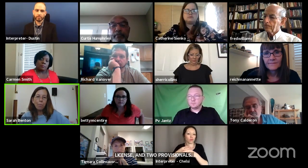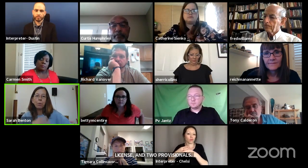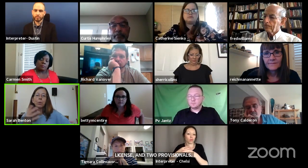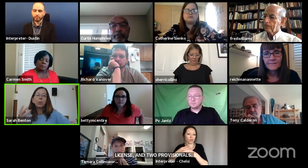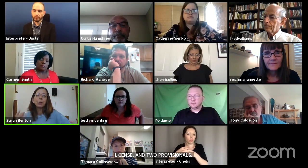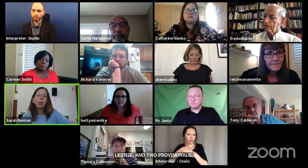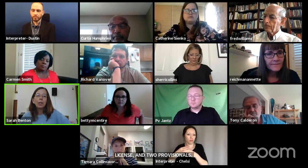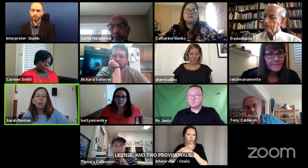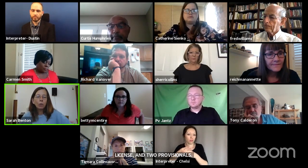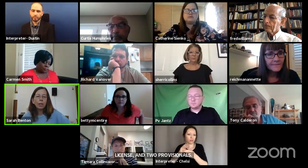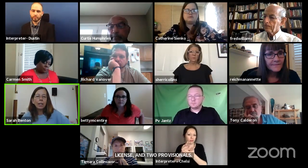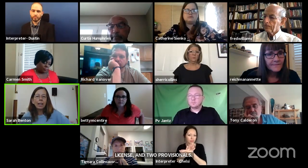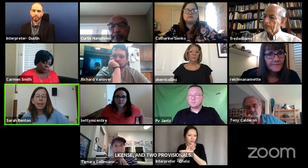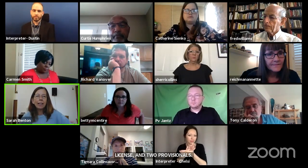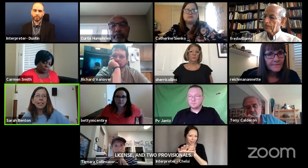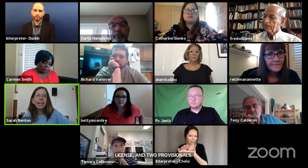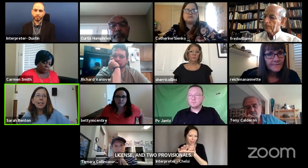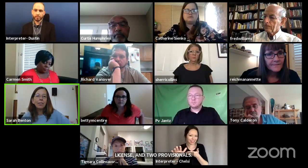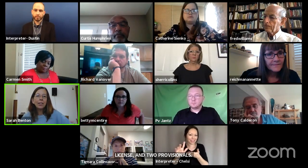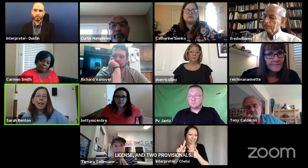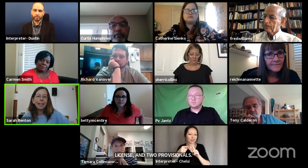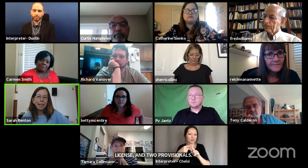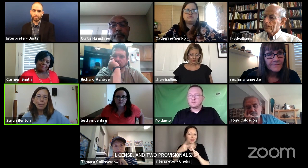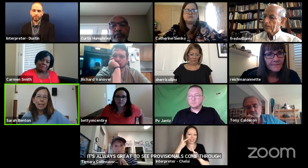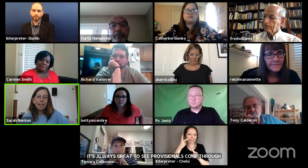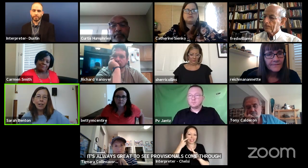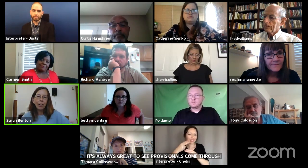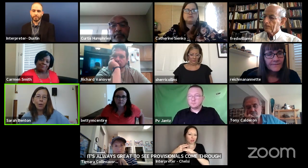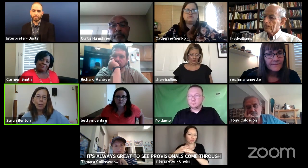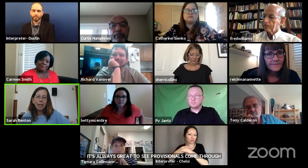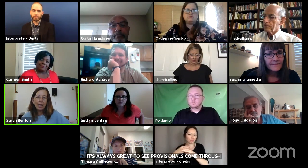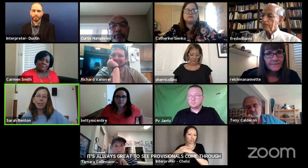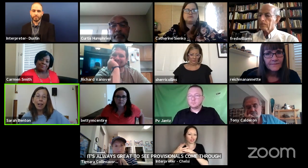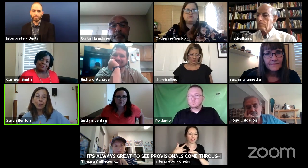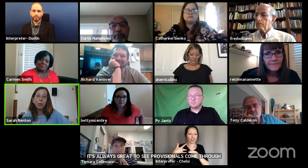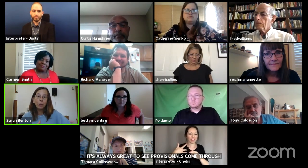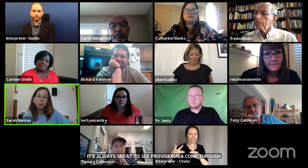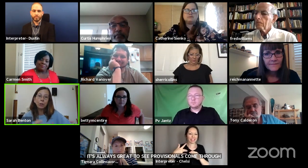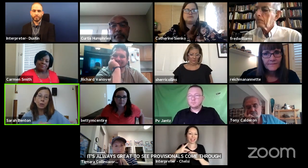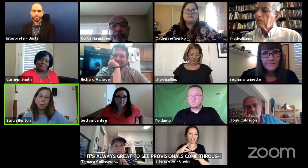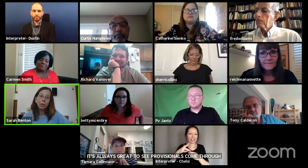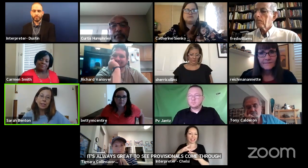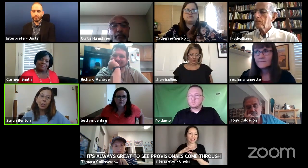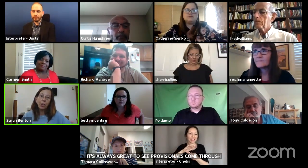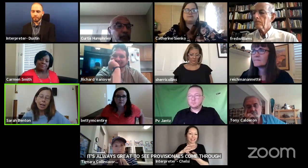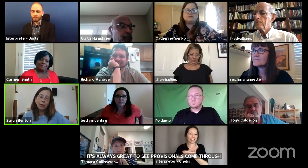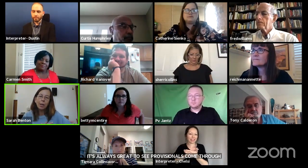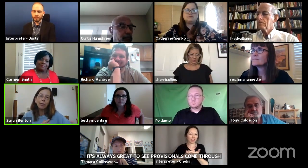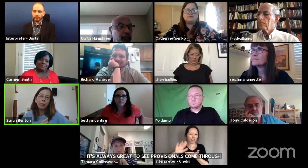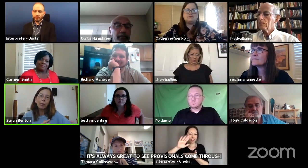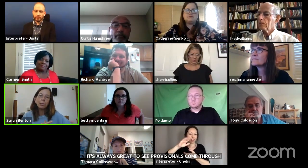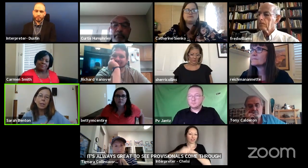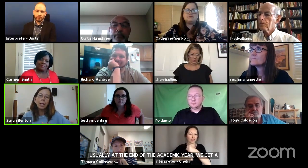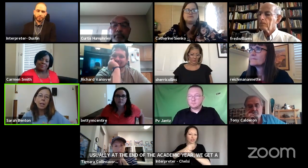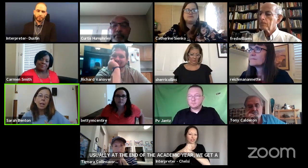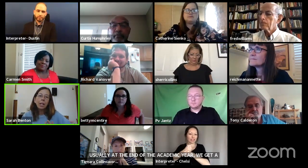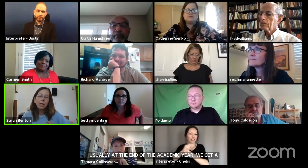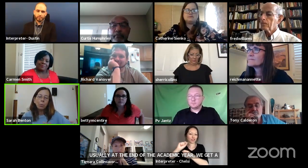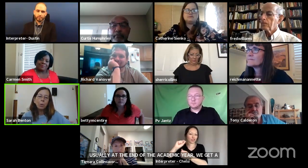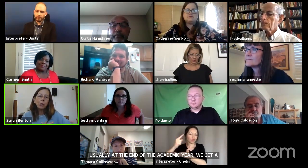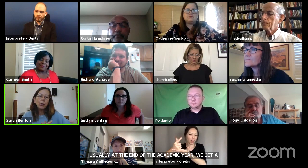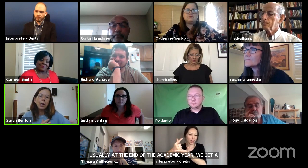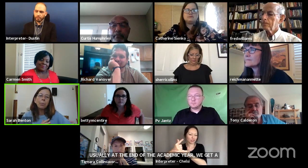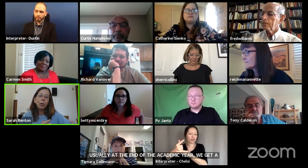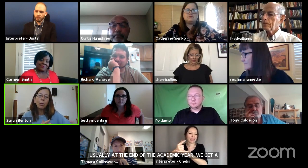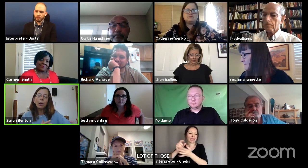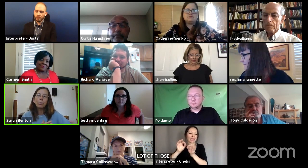provisionals come through. Usually at the end of the academic year, we get a lot of those, the students that are graduating from the